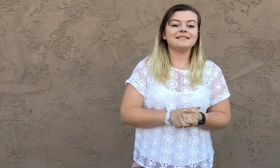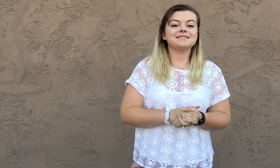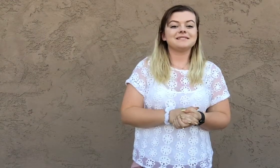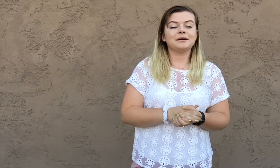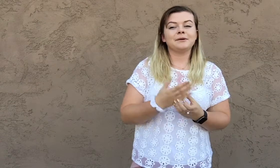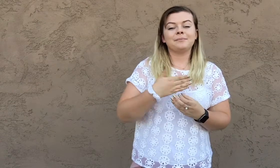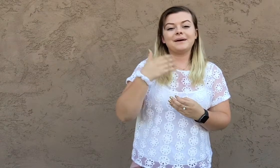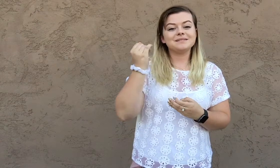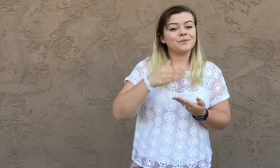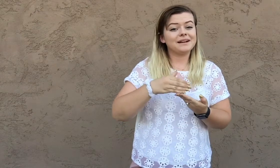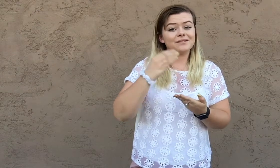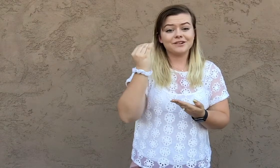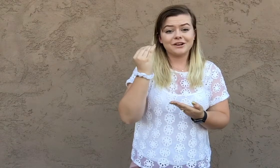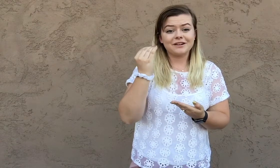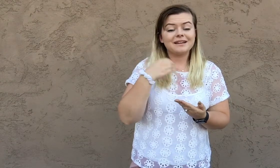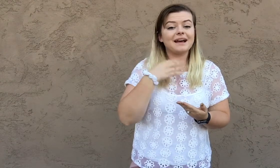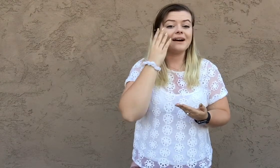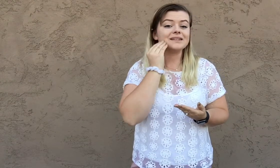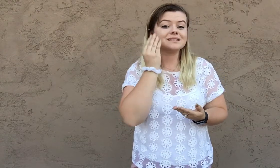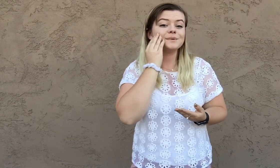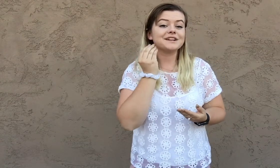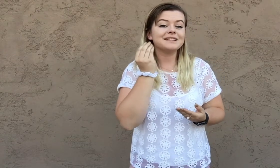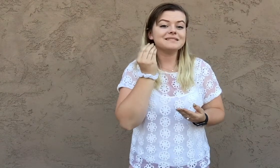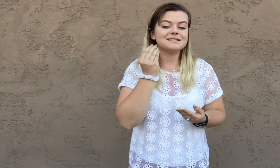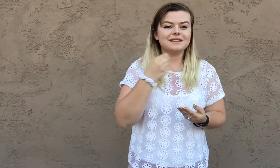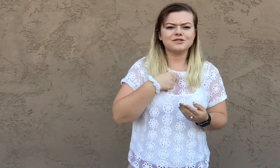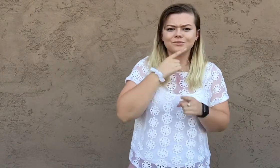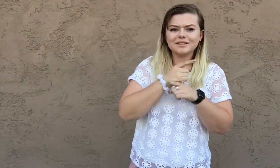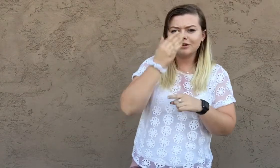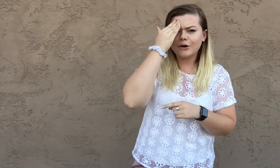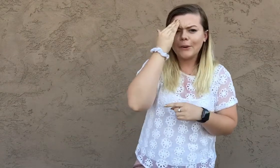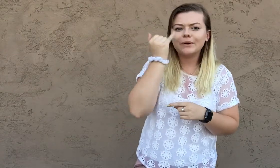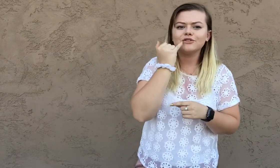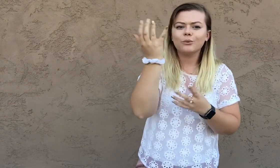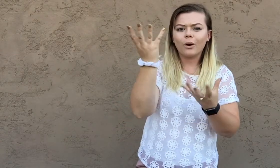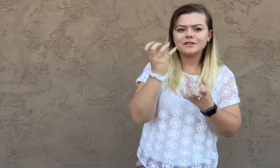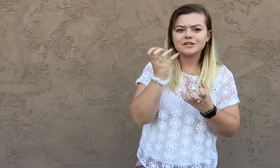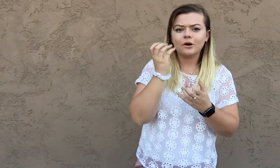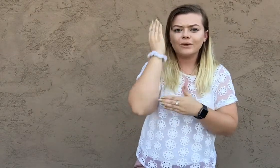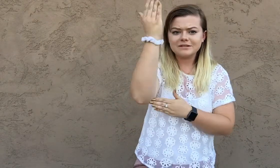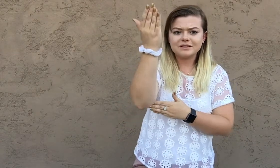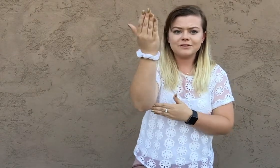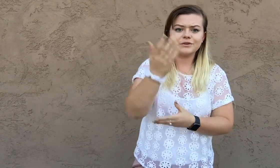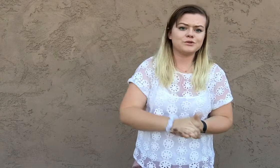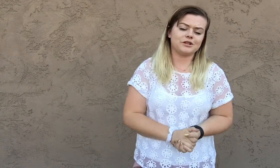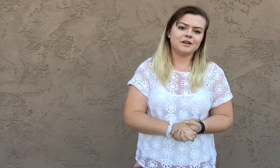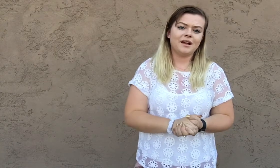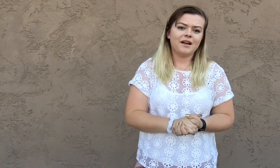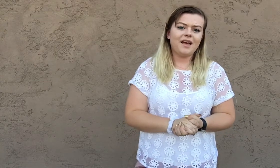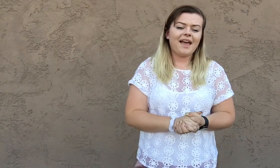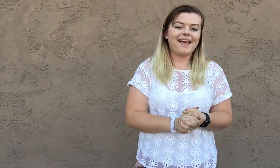That's the best way to learn and have experience and to really know if you want to go into the future.